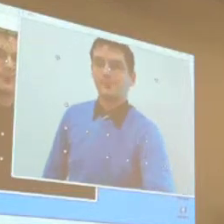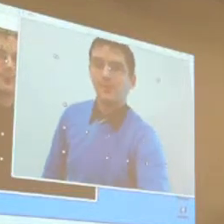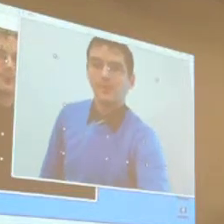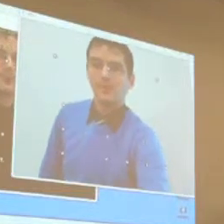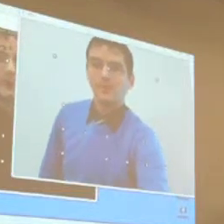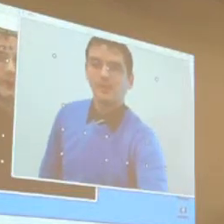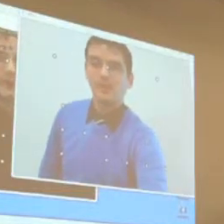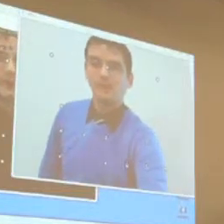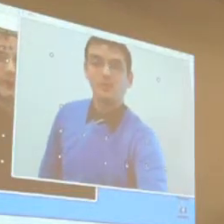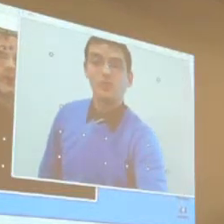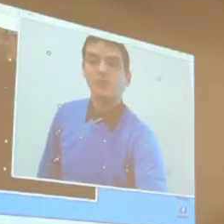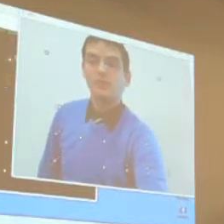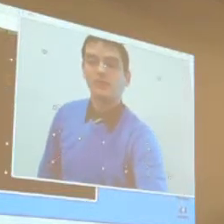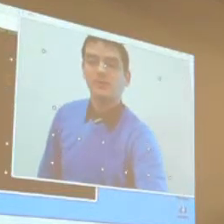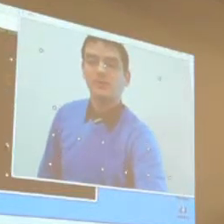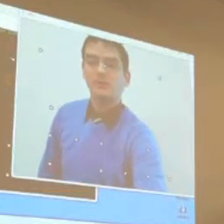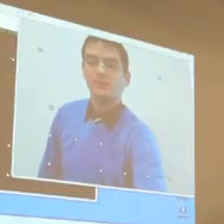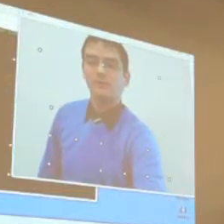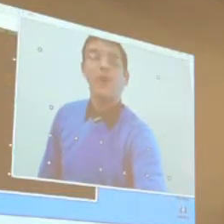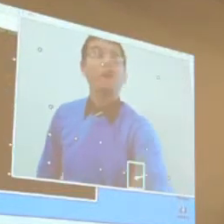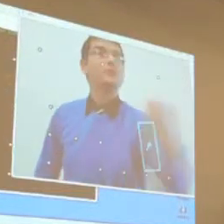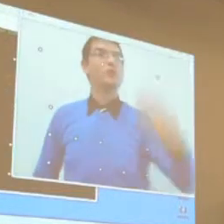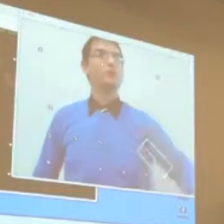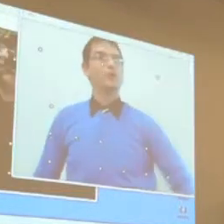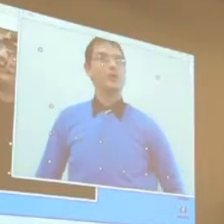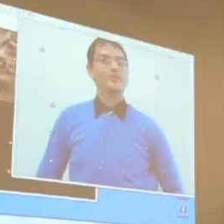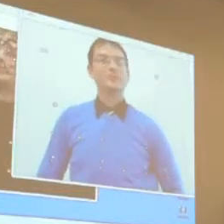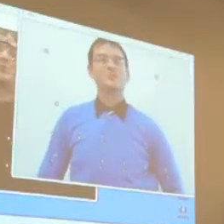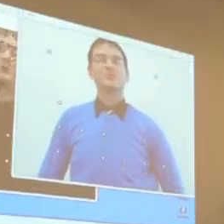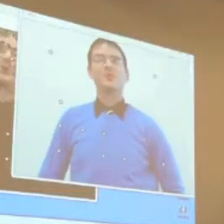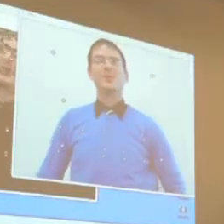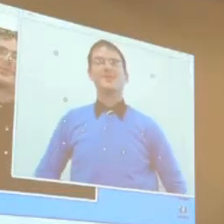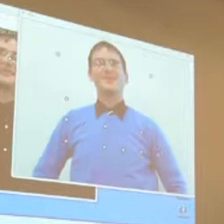and these are welcome to applaud if it comes up with the right gesture